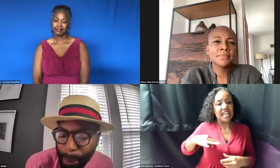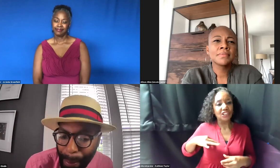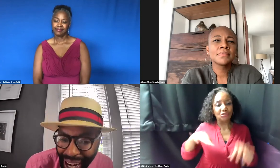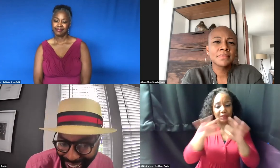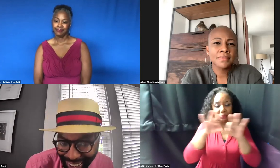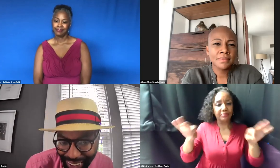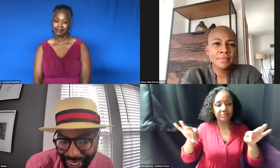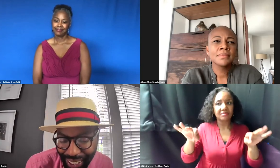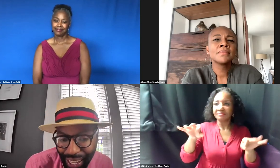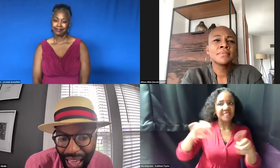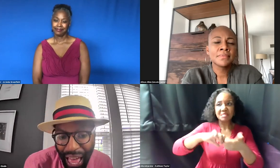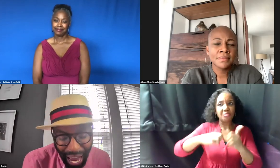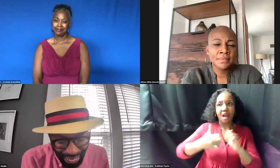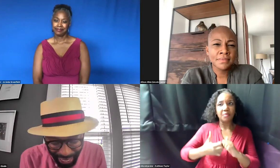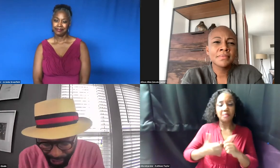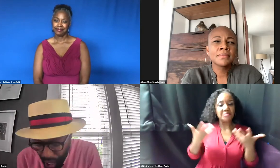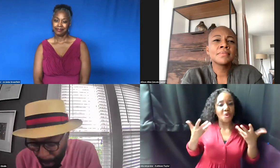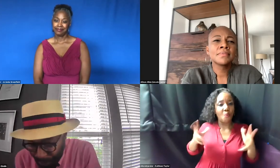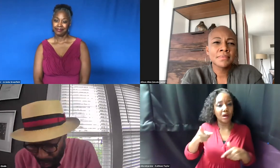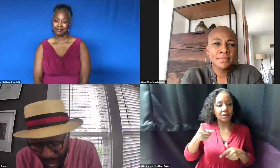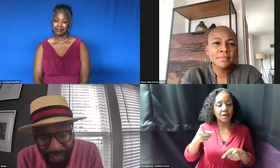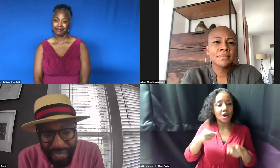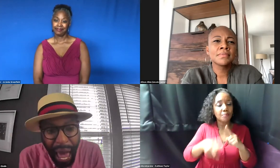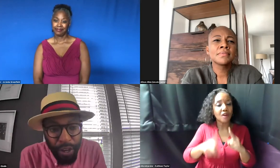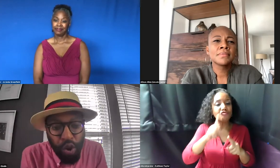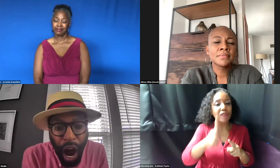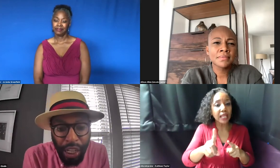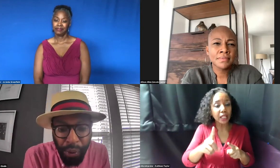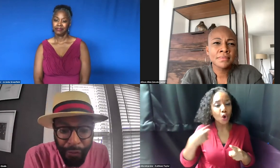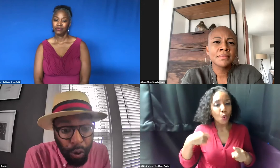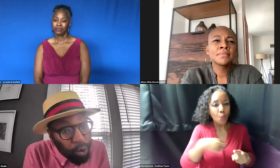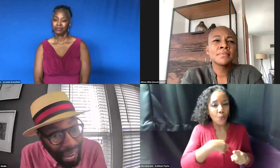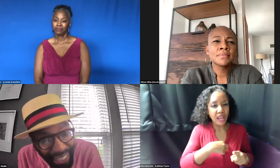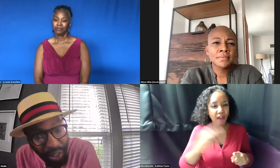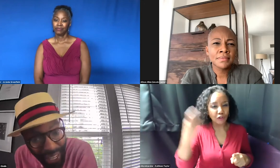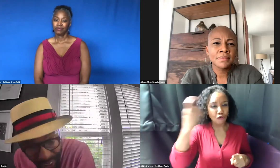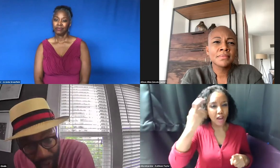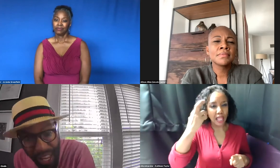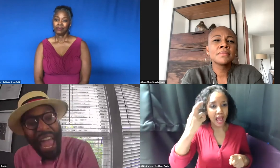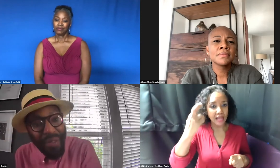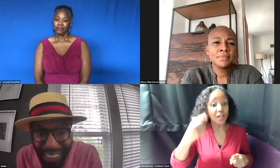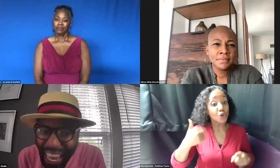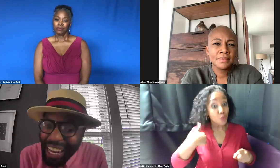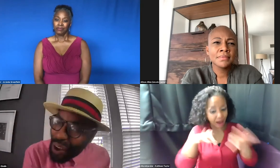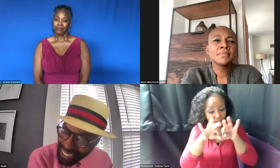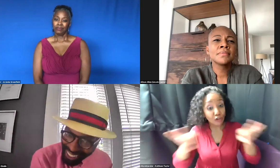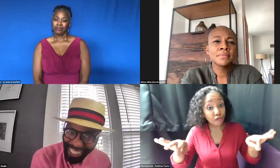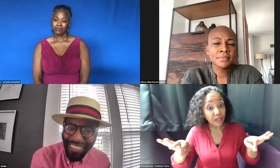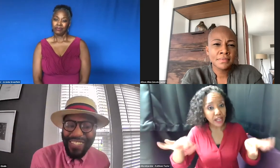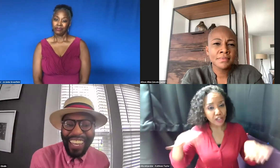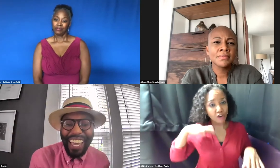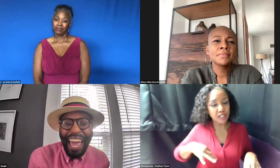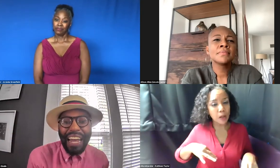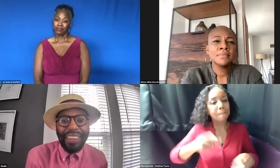oftentimes so problematic. And I think it's up to us to have a new cadre of folks who gain the credential and retain our